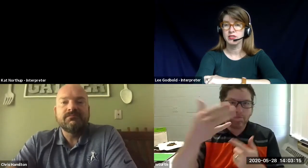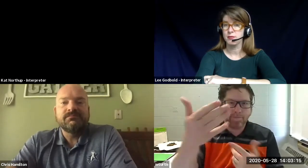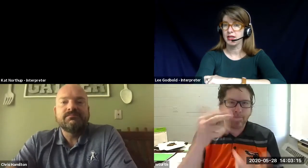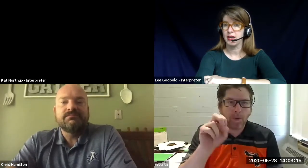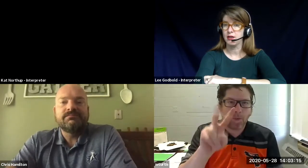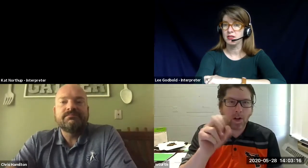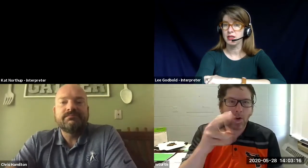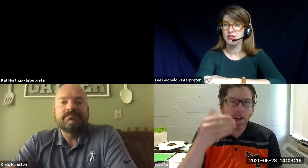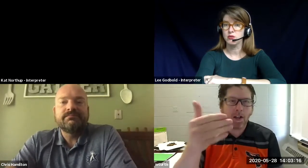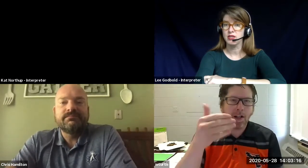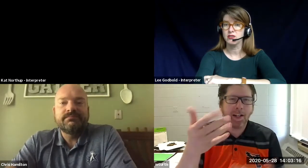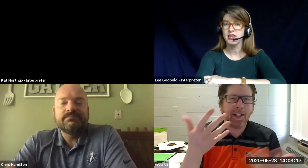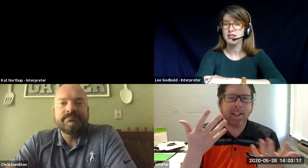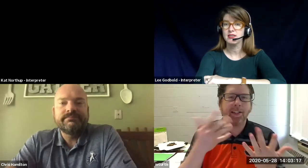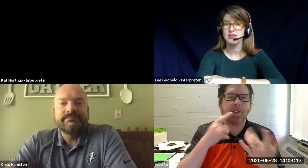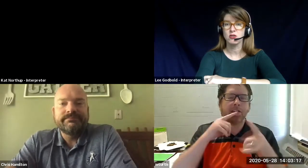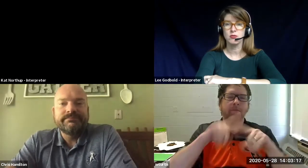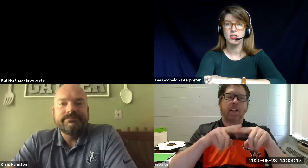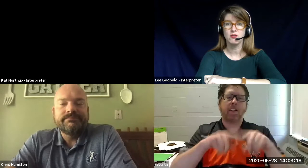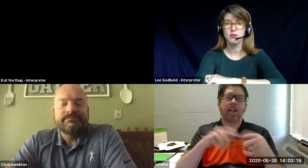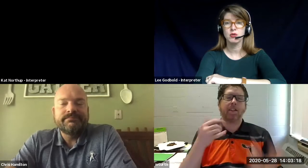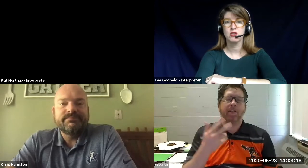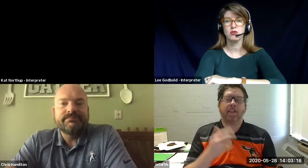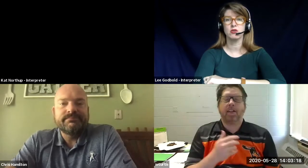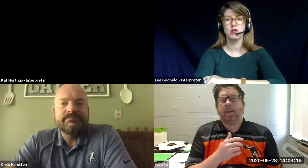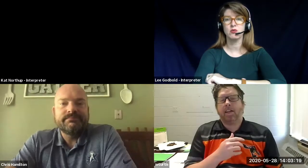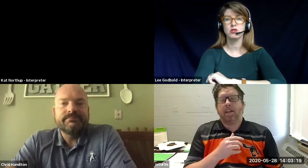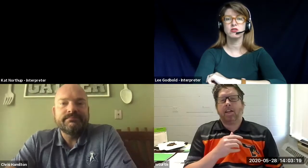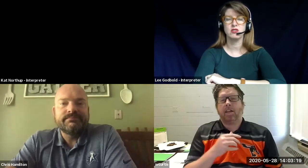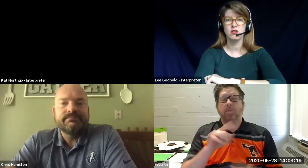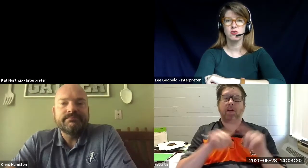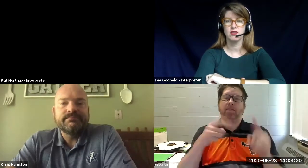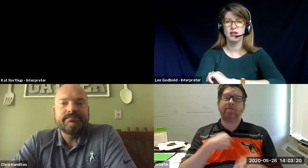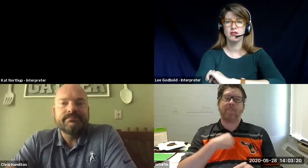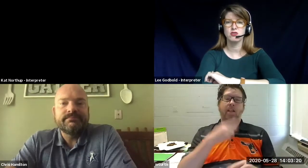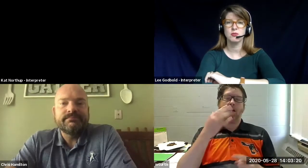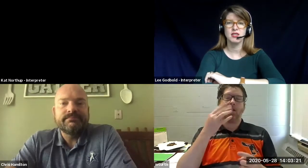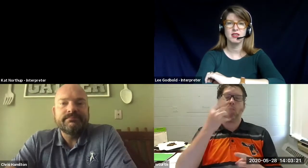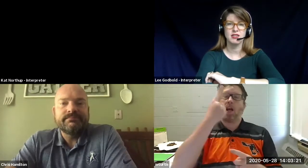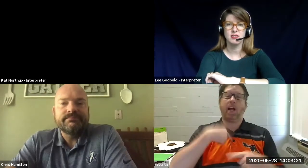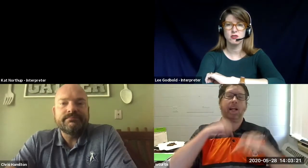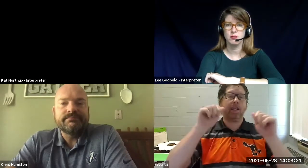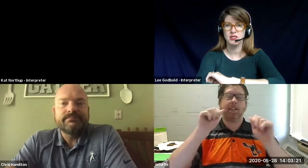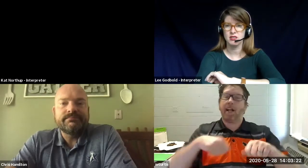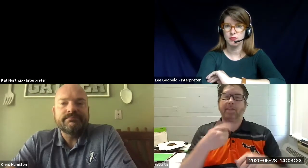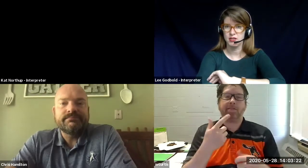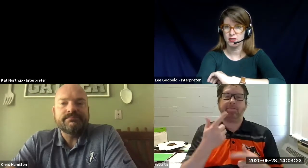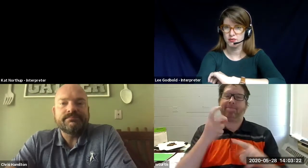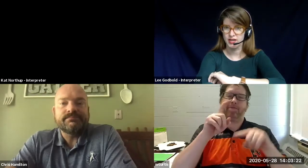spike out be delayed to a later date? Is it going to be November or onwards? And so there's so many things that are dependent upon other